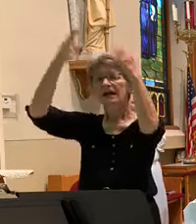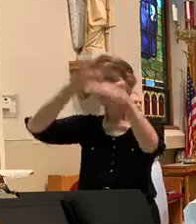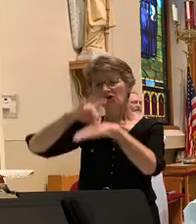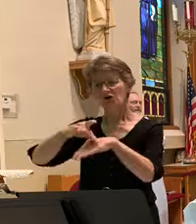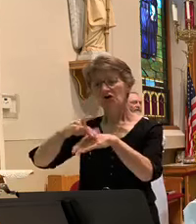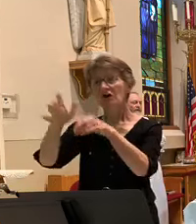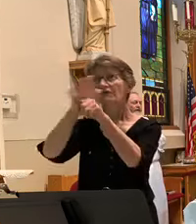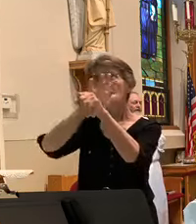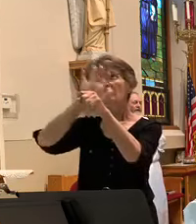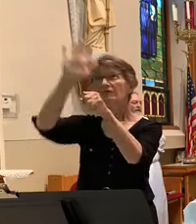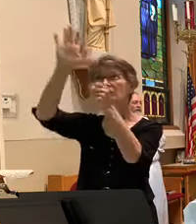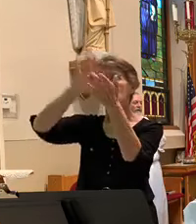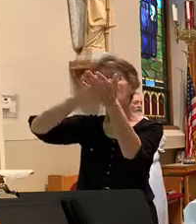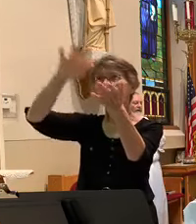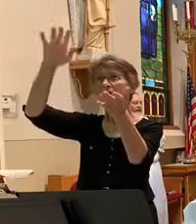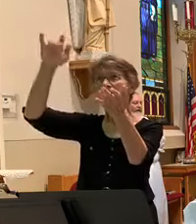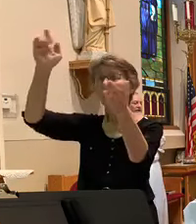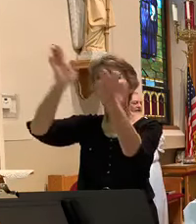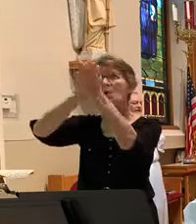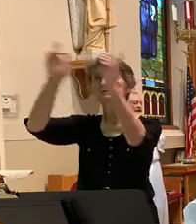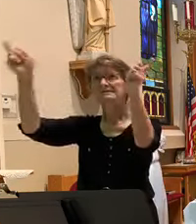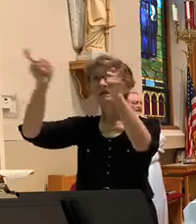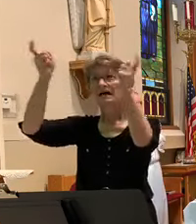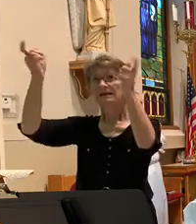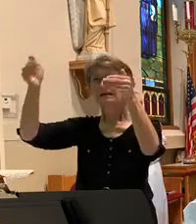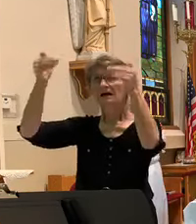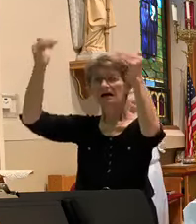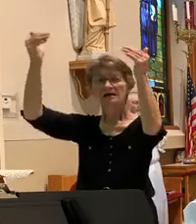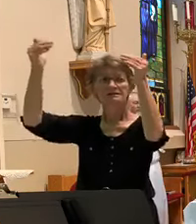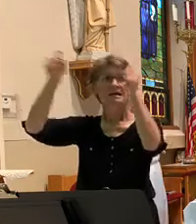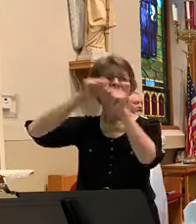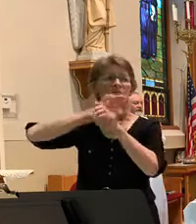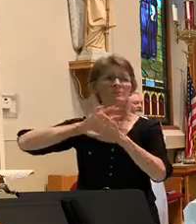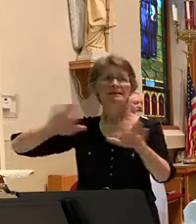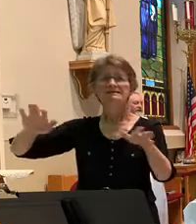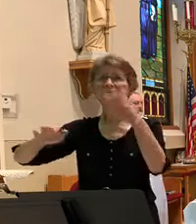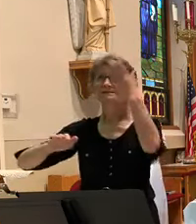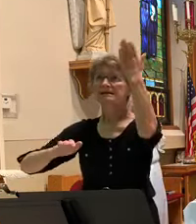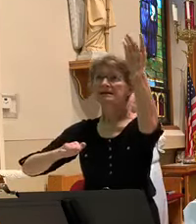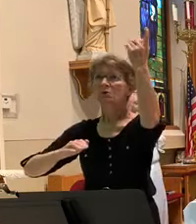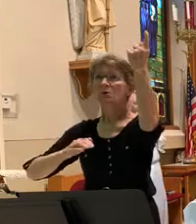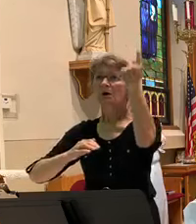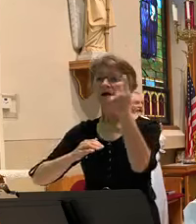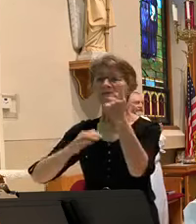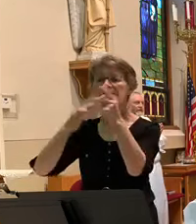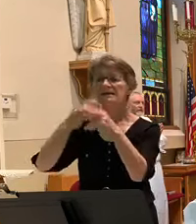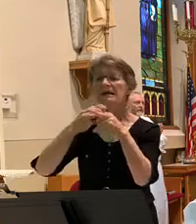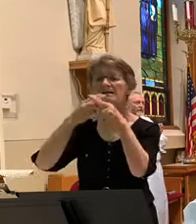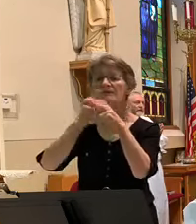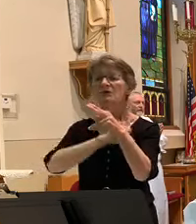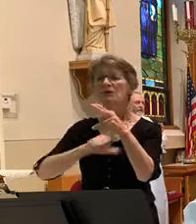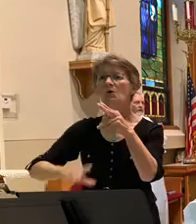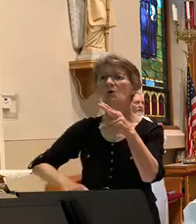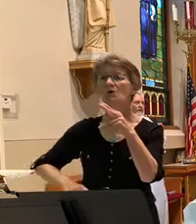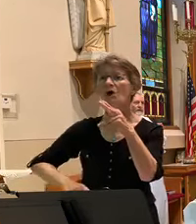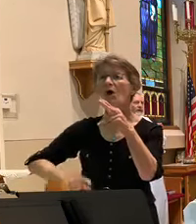are full of your glory. Hosanna in the highest. Blessed is he who comes in the name of the